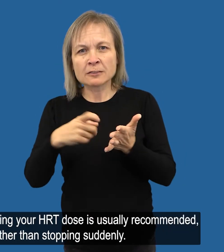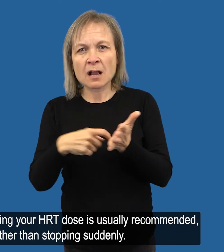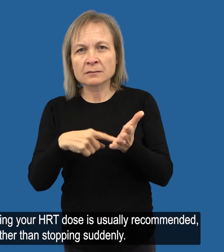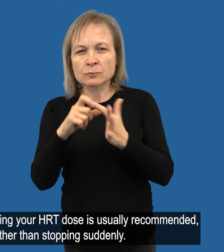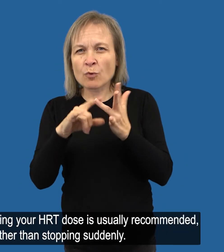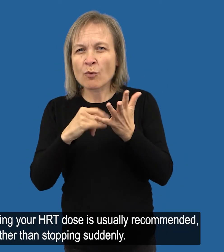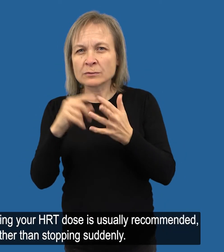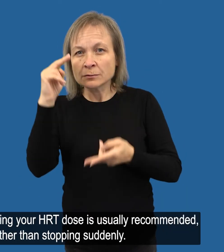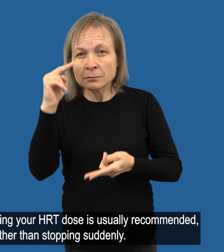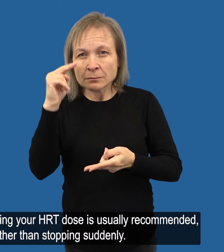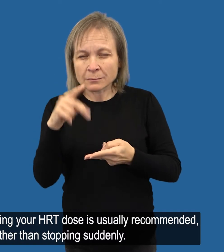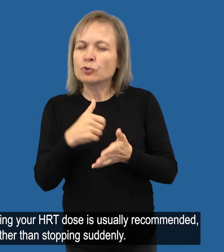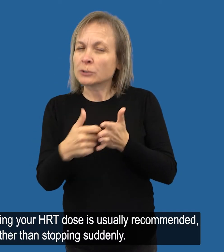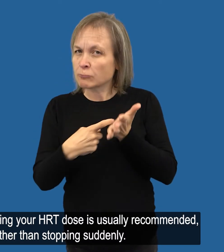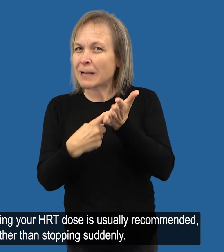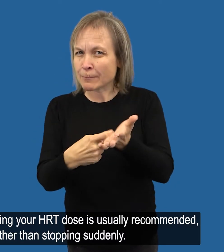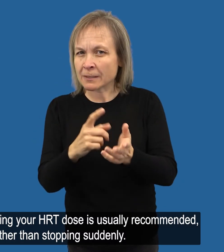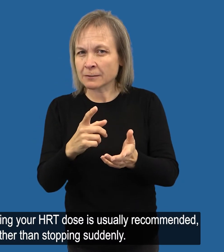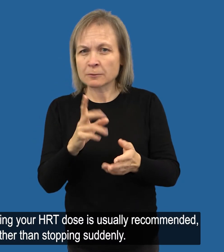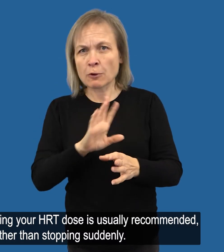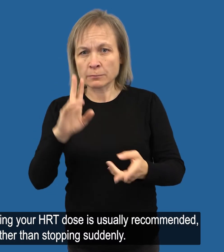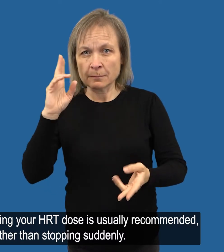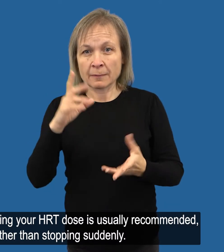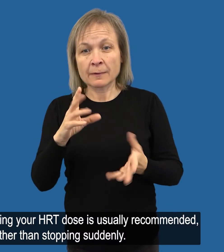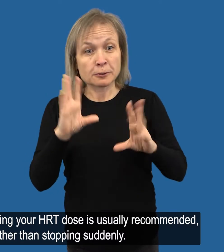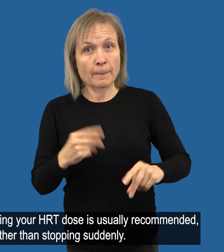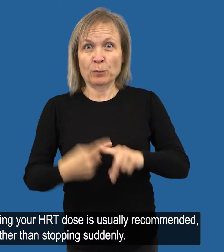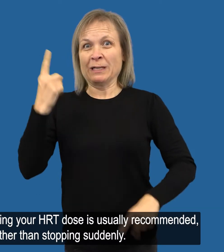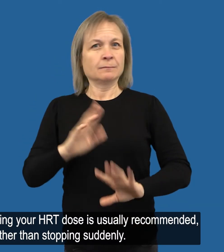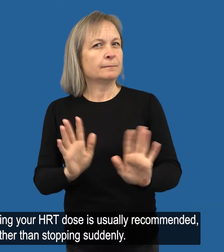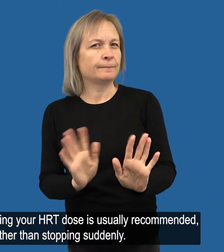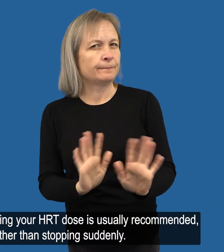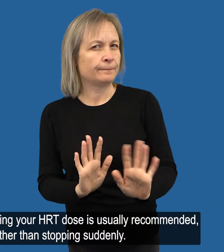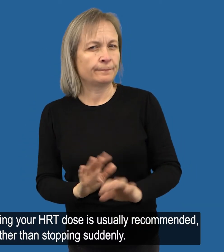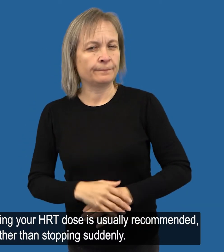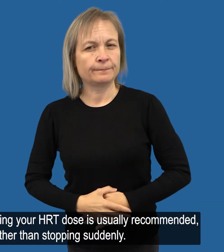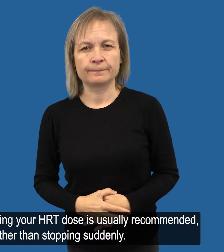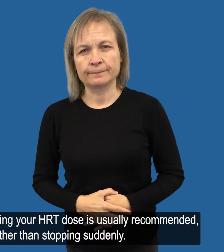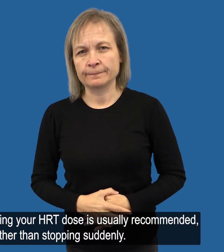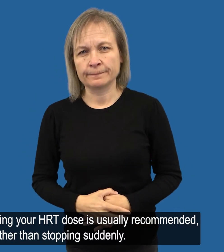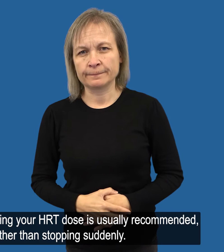Gradually decreasing your HRT dose is usually recommended, rather than stopping suddenly.